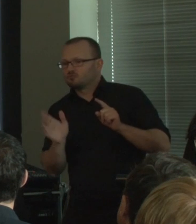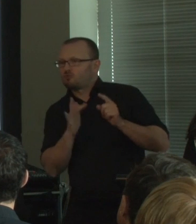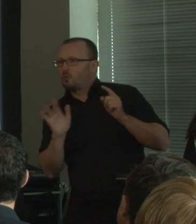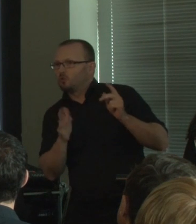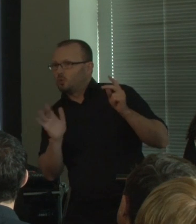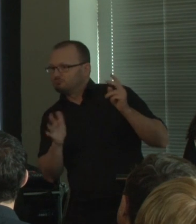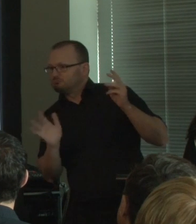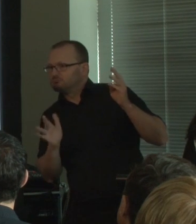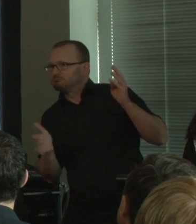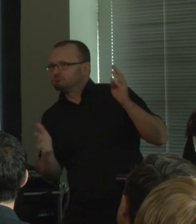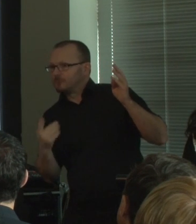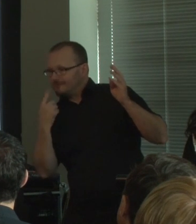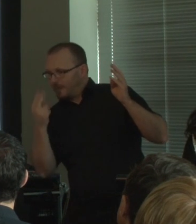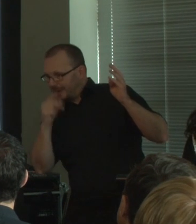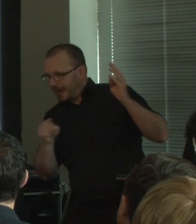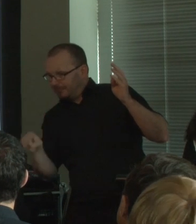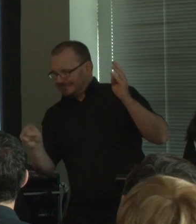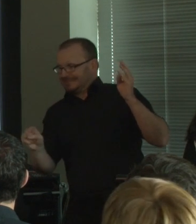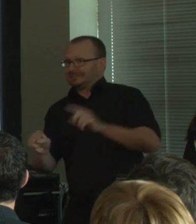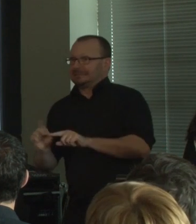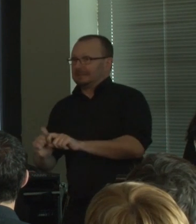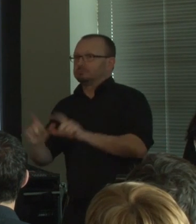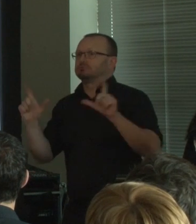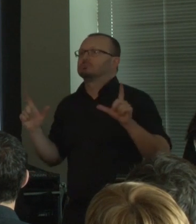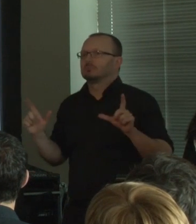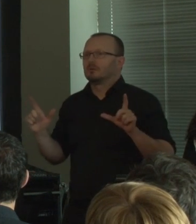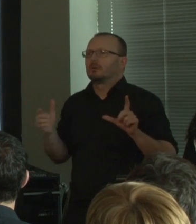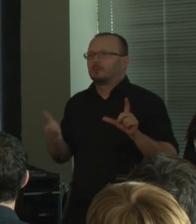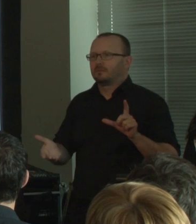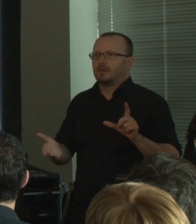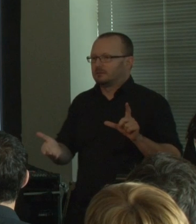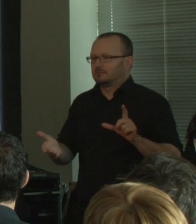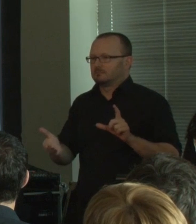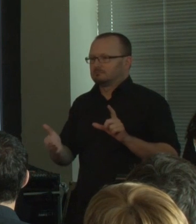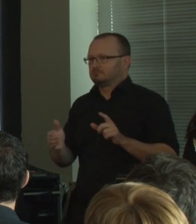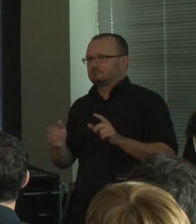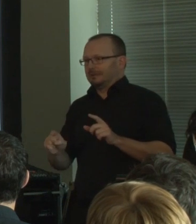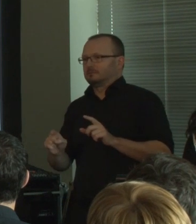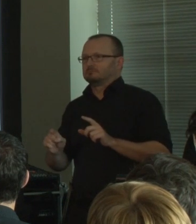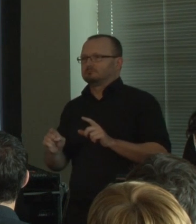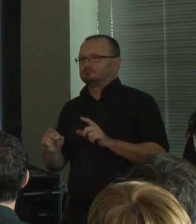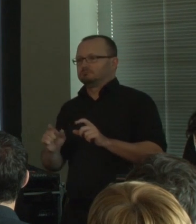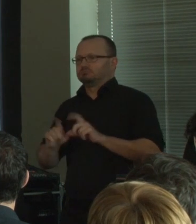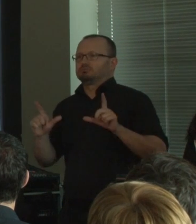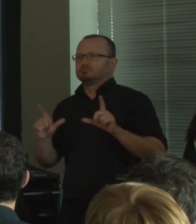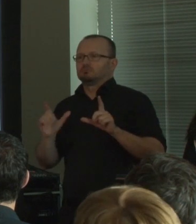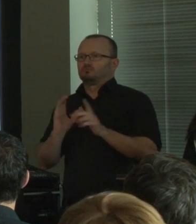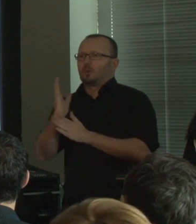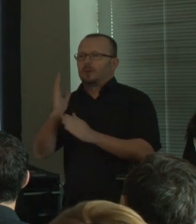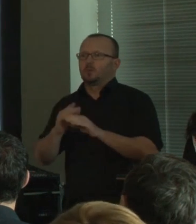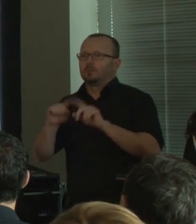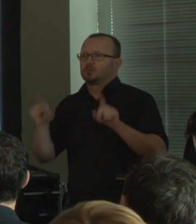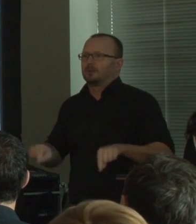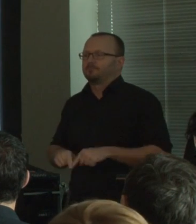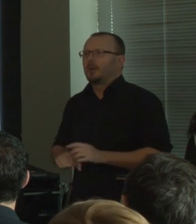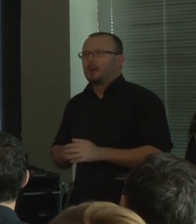you can find the name that you're looking for, and then it will take you straight to that picture. And then it'll also tell